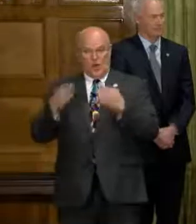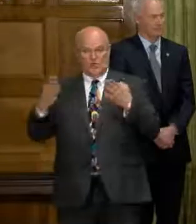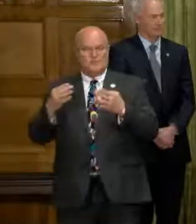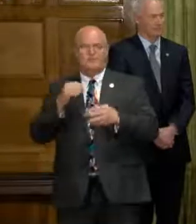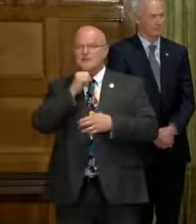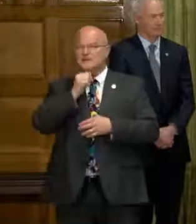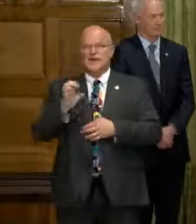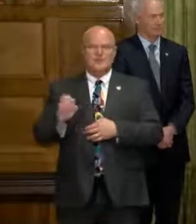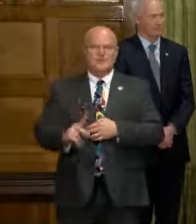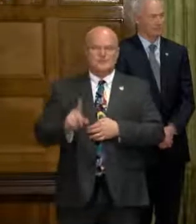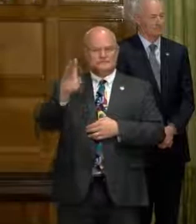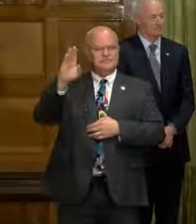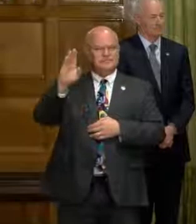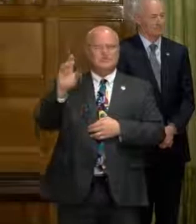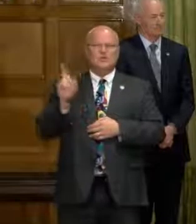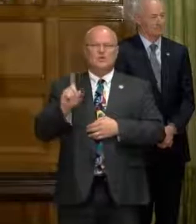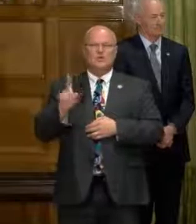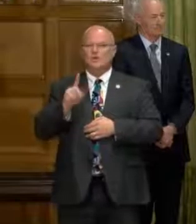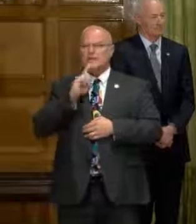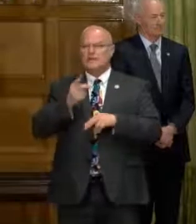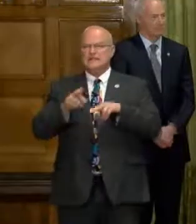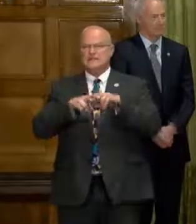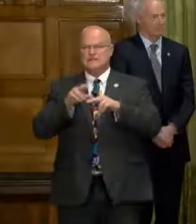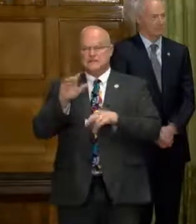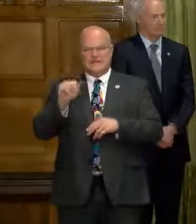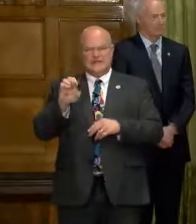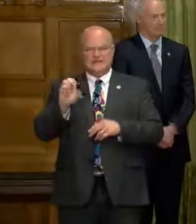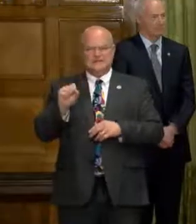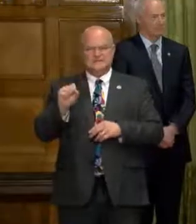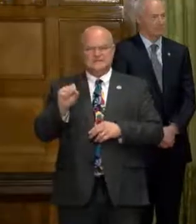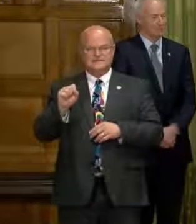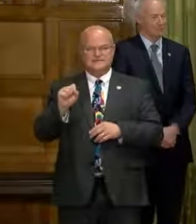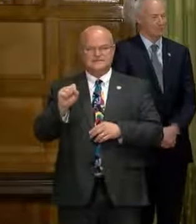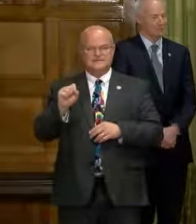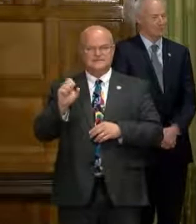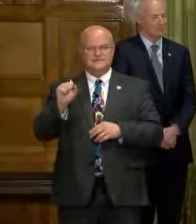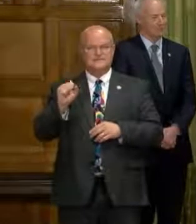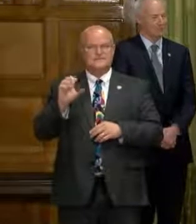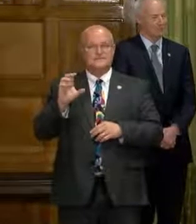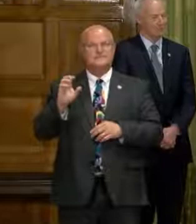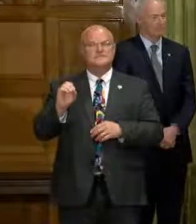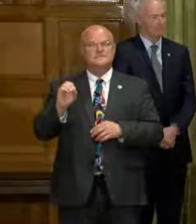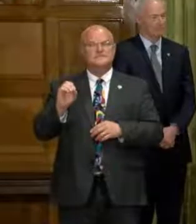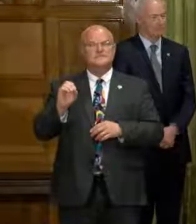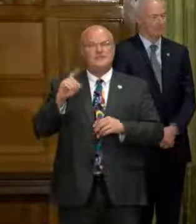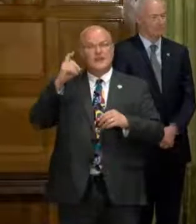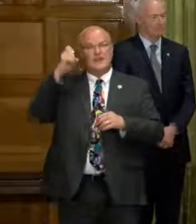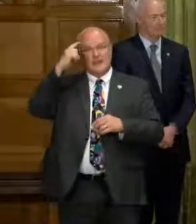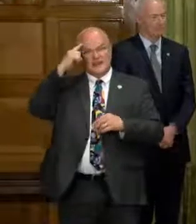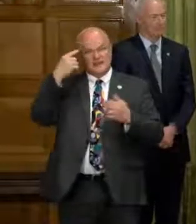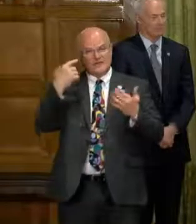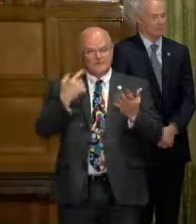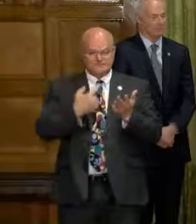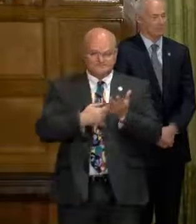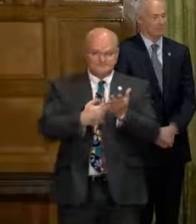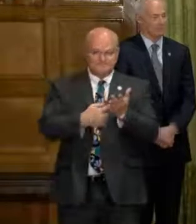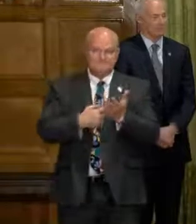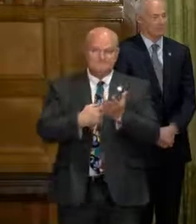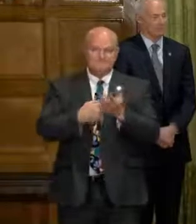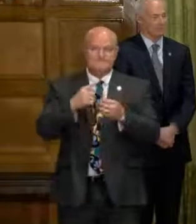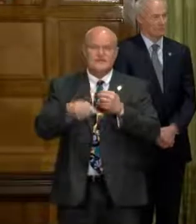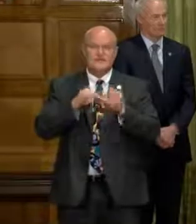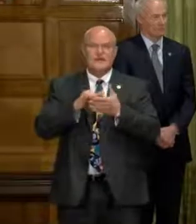to where we were in terms of increasing cases. So the governor's already talked about